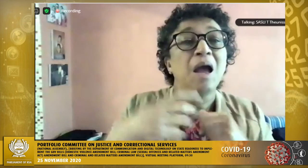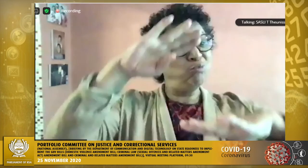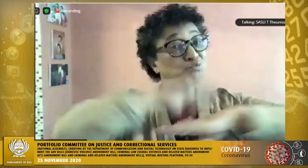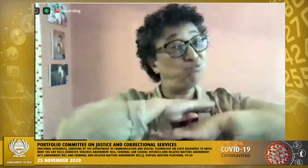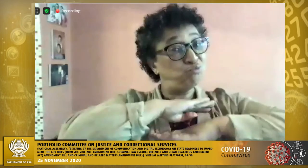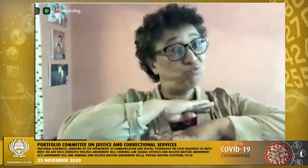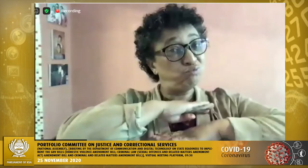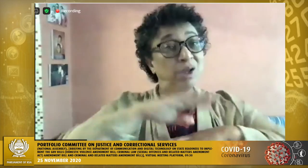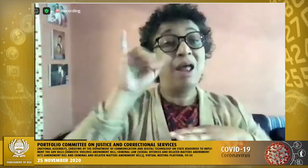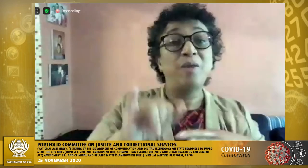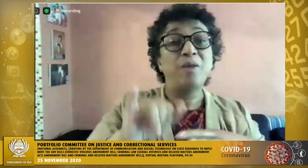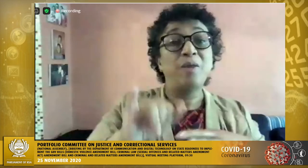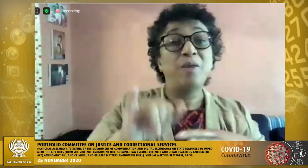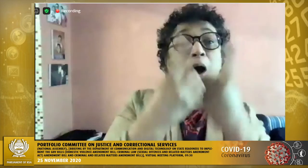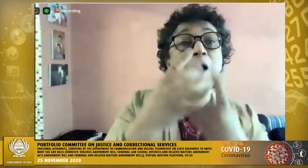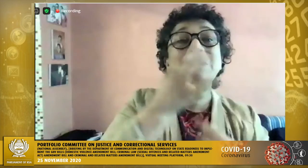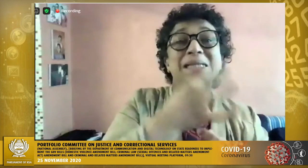And